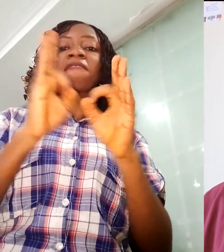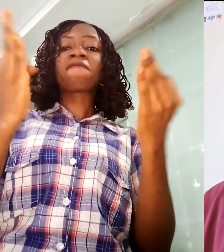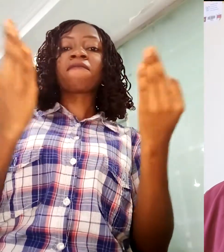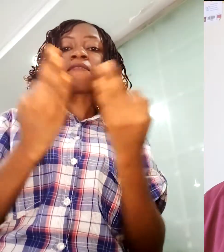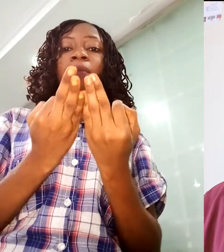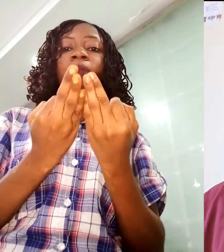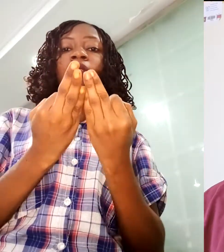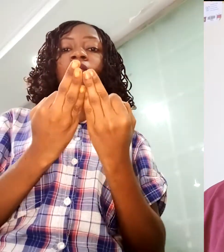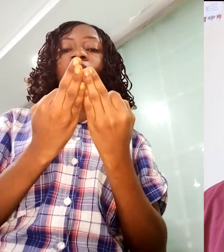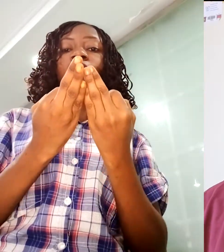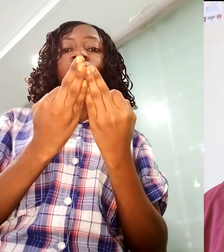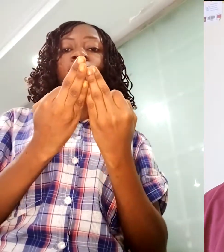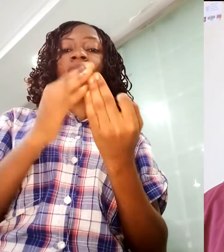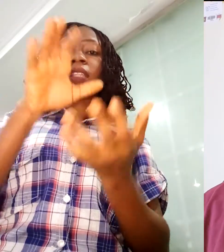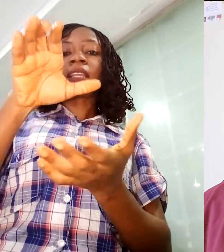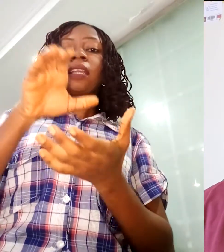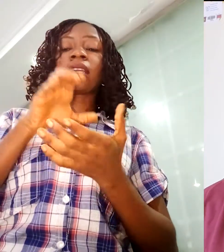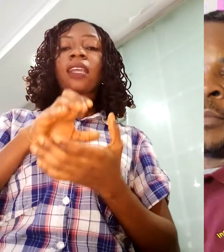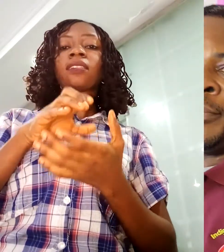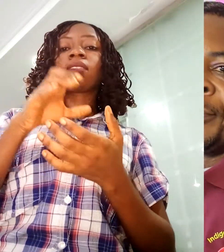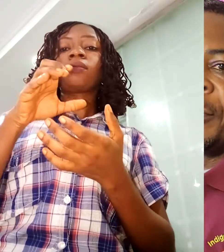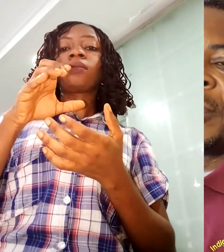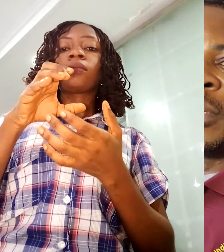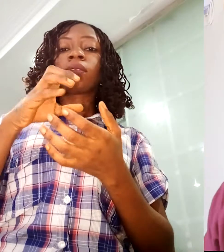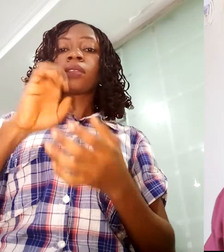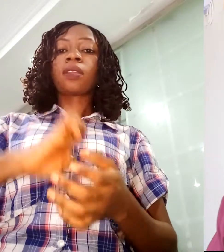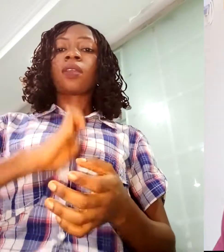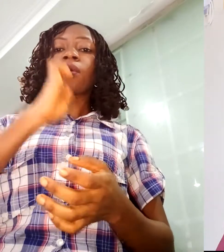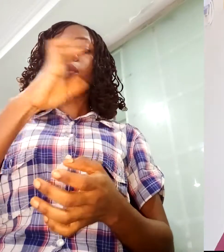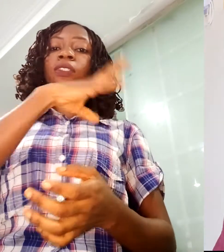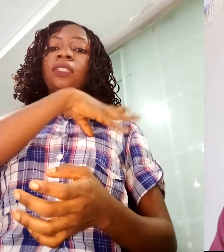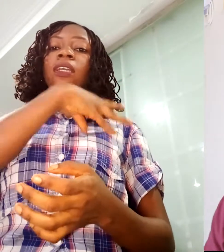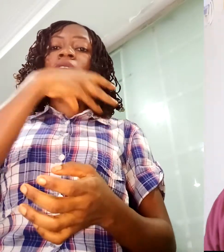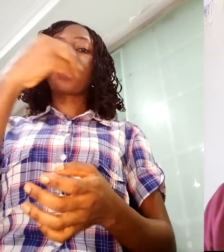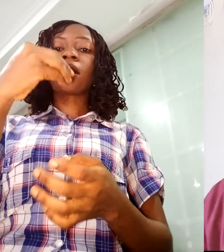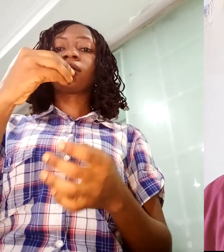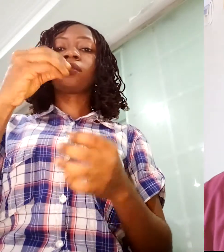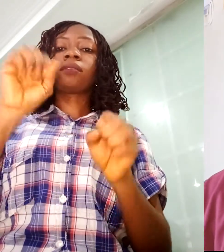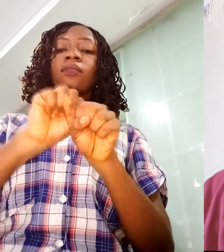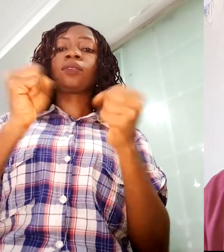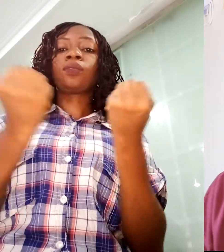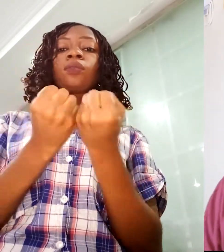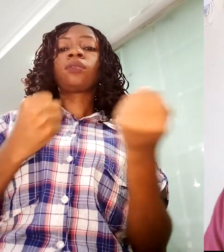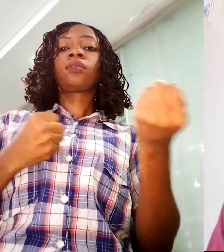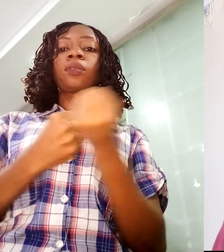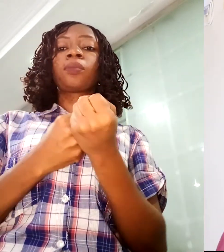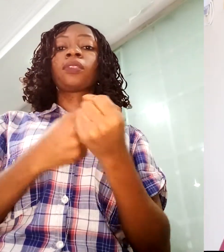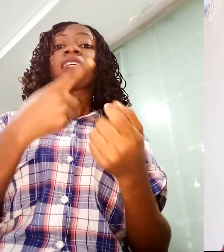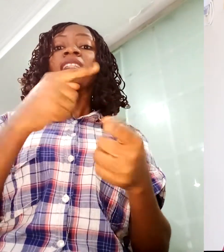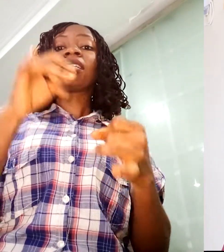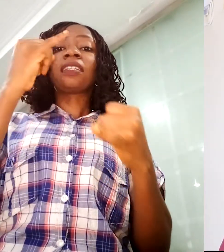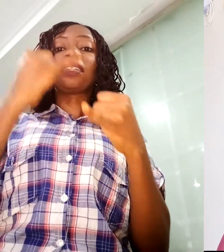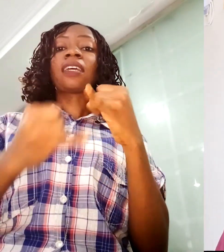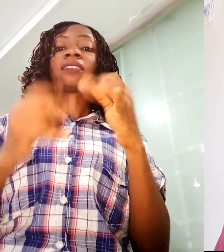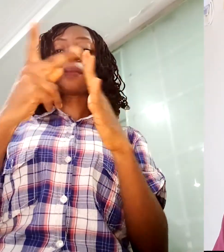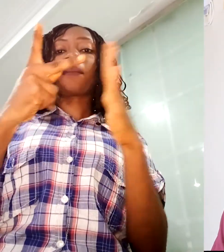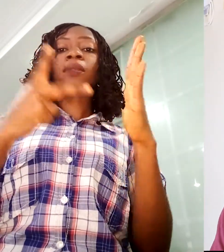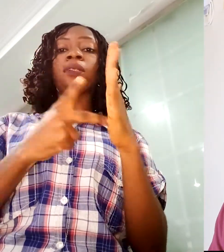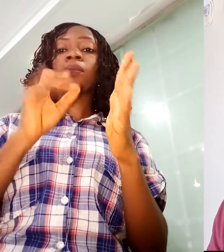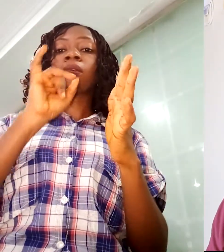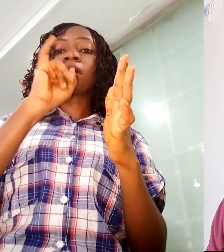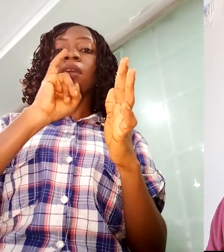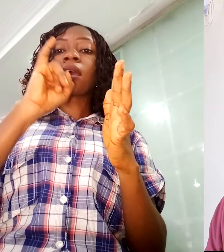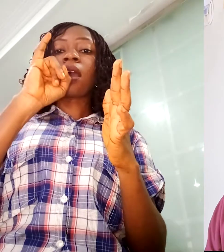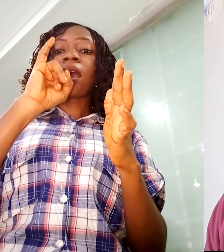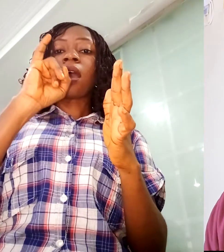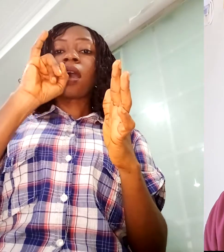get emotional and social support. The last principle that I'm going to be discussing